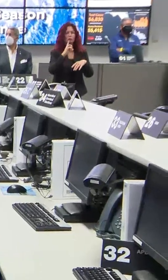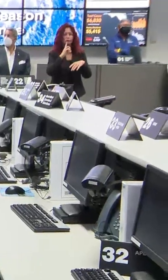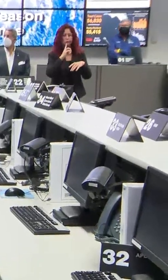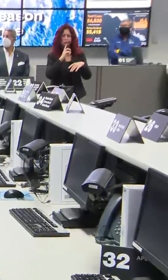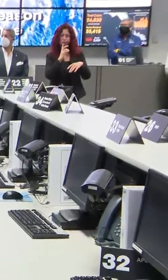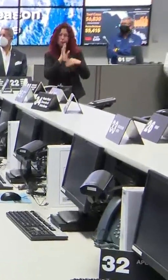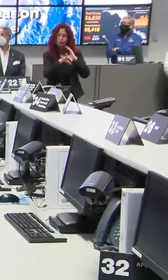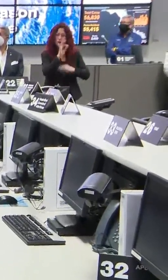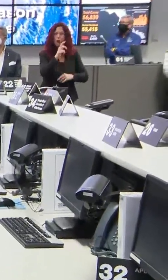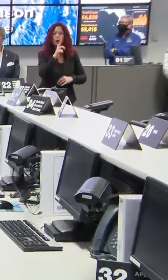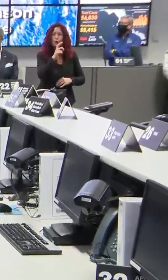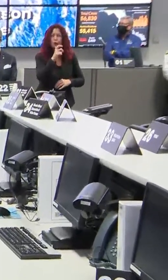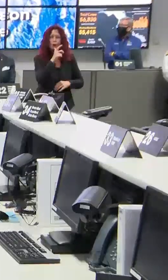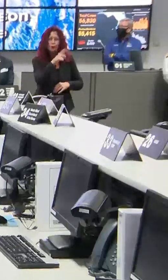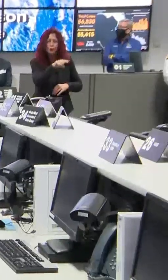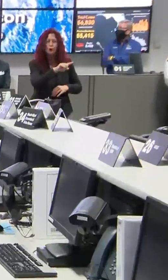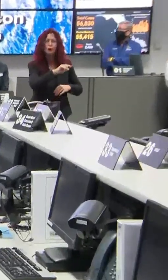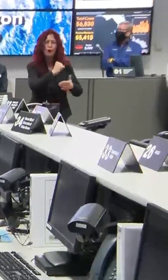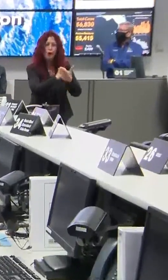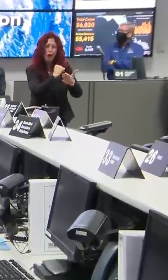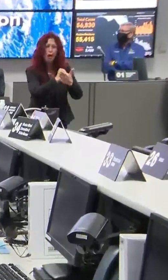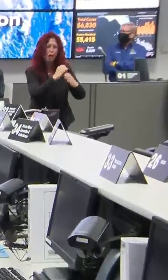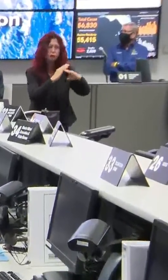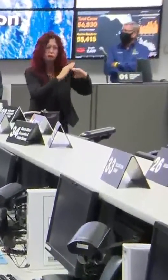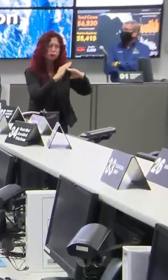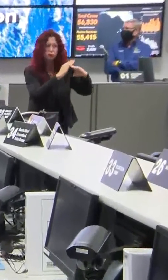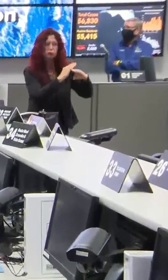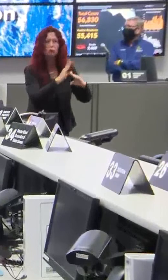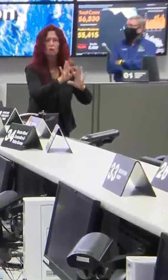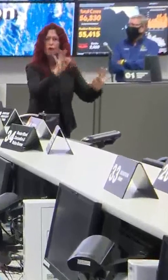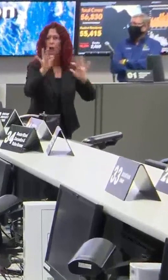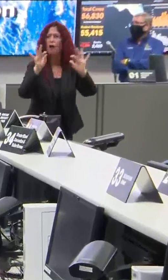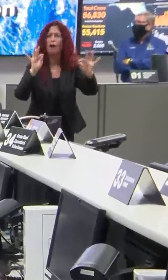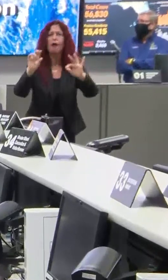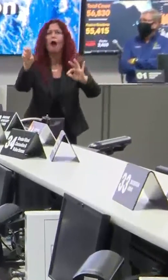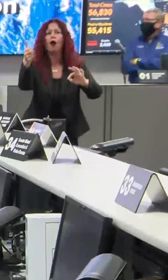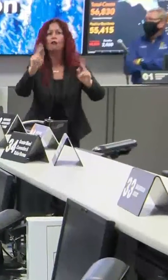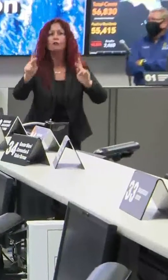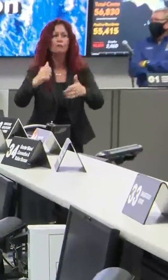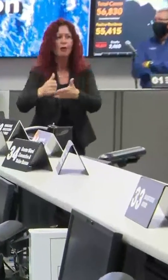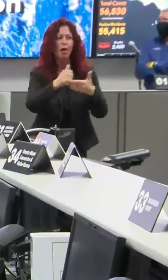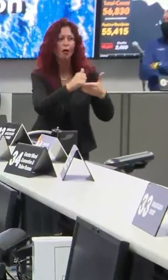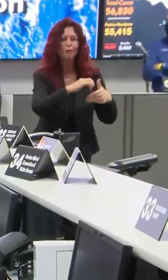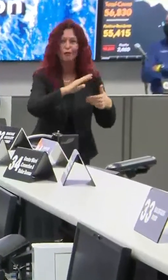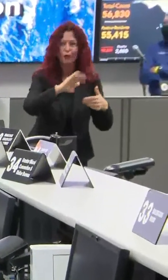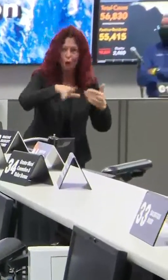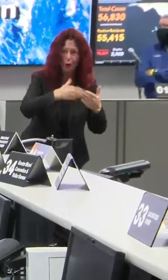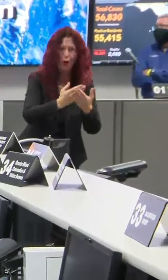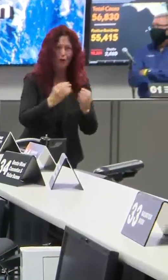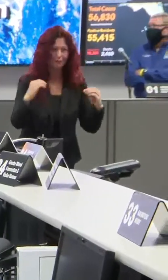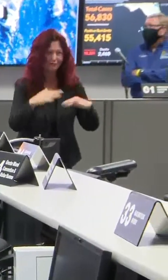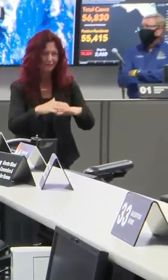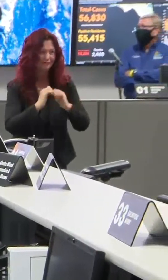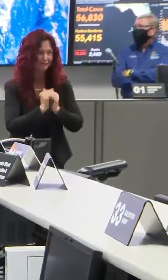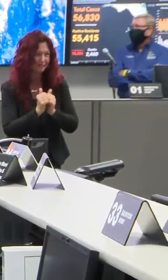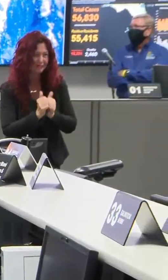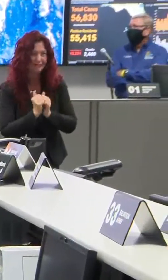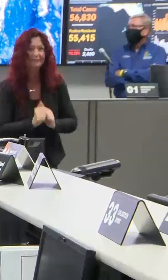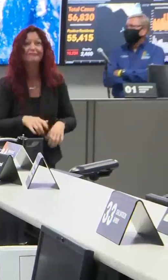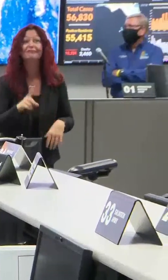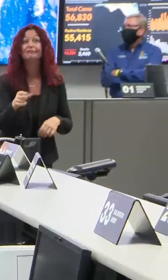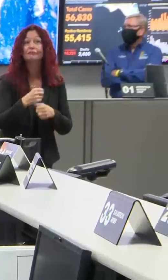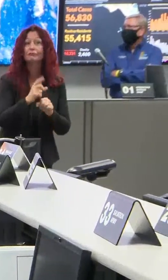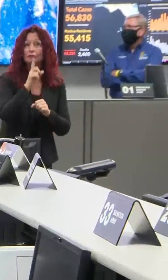going to find them, and we're going to honor them also, and we're going to get you all together one day, and we're going to do it right. I just wanted to make sure that the